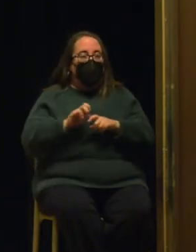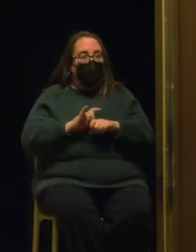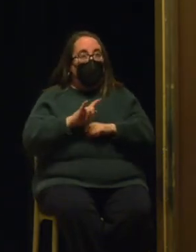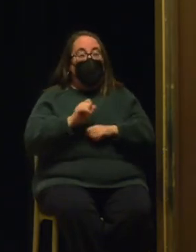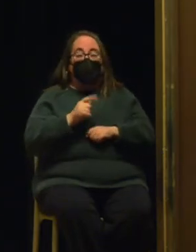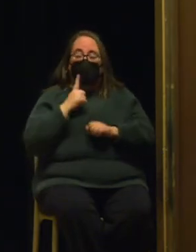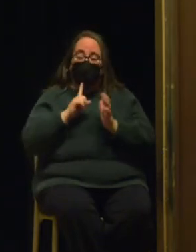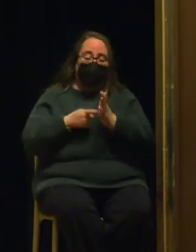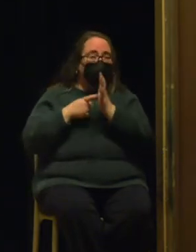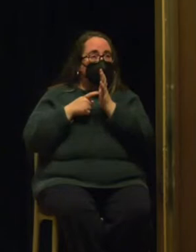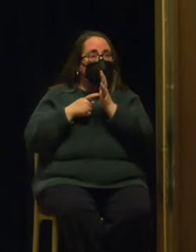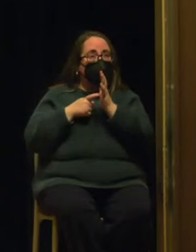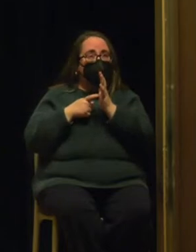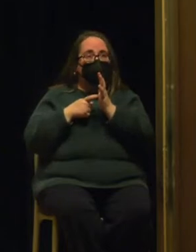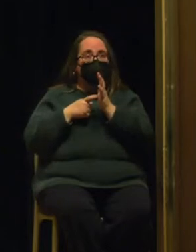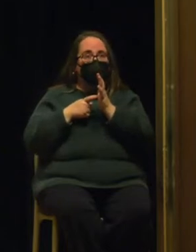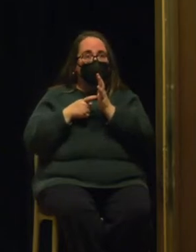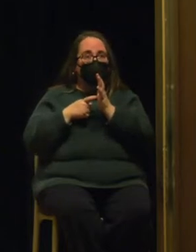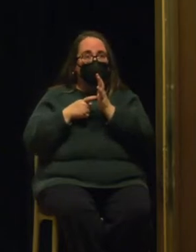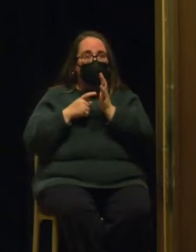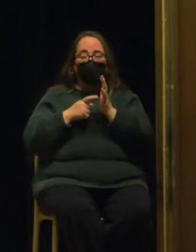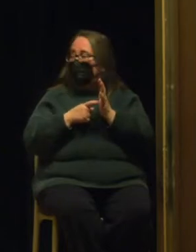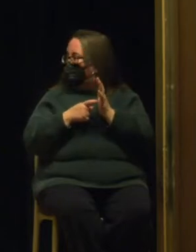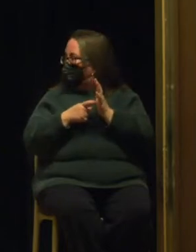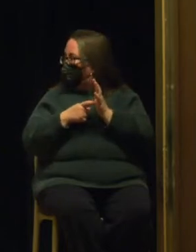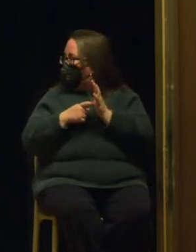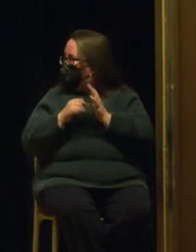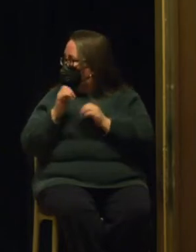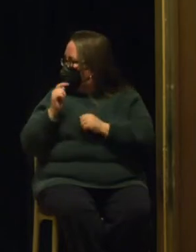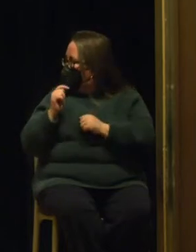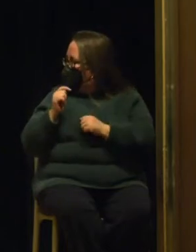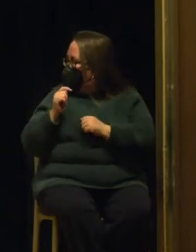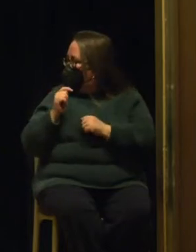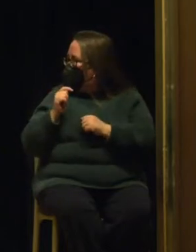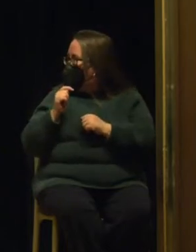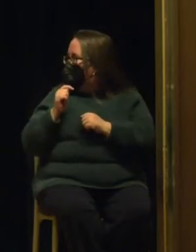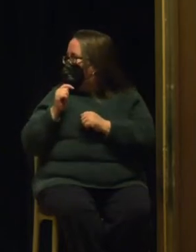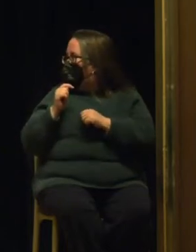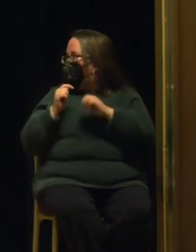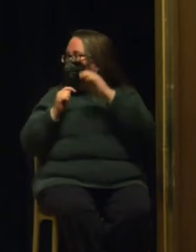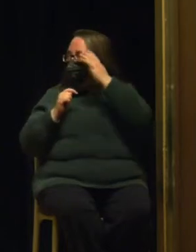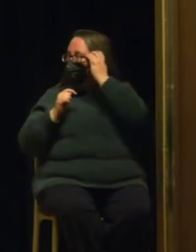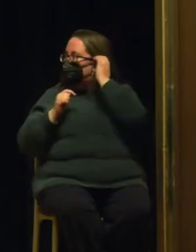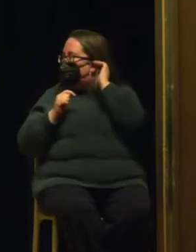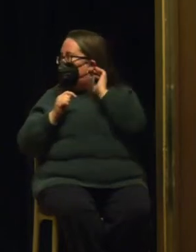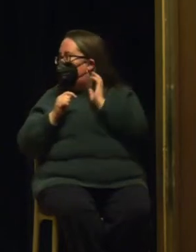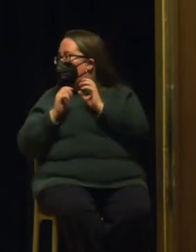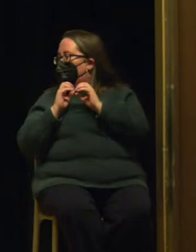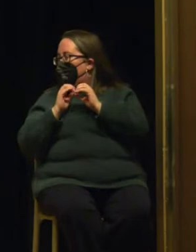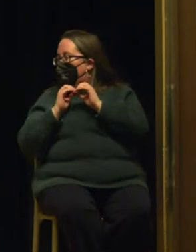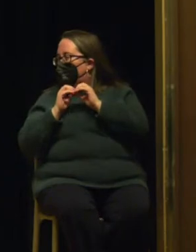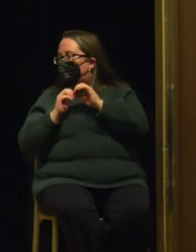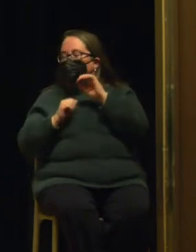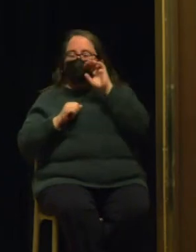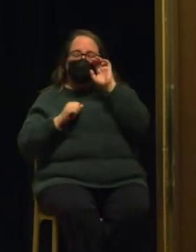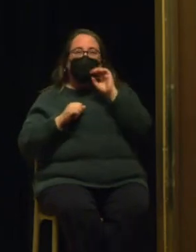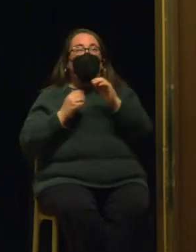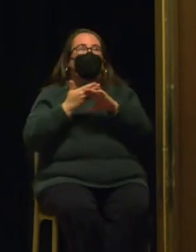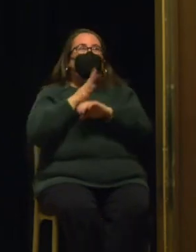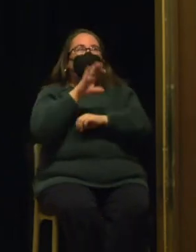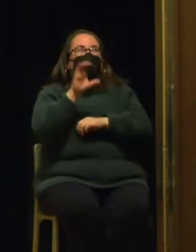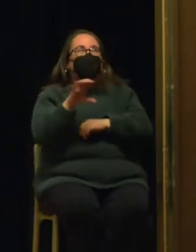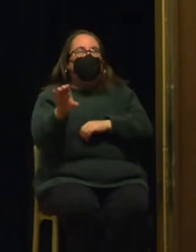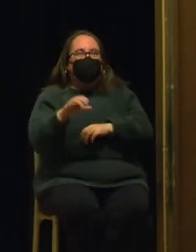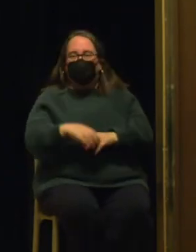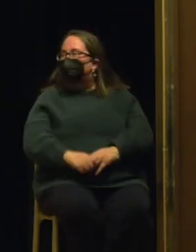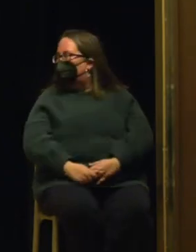they just insisted. They didn't want to Zoom? Huh? They didn't want to Zoom? You didn't have Zoom. I know. I'm teasing. But I